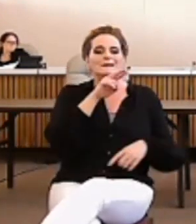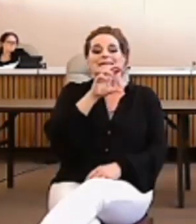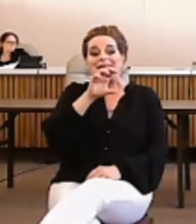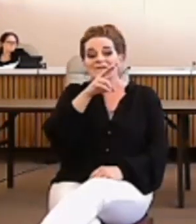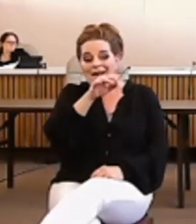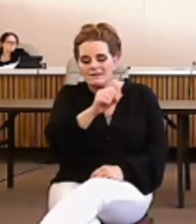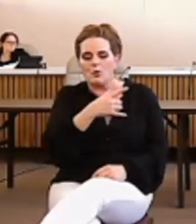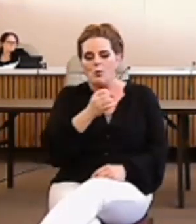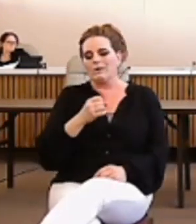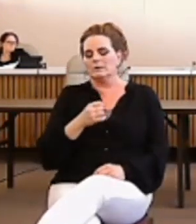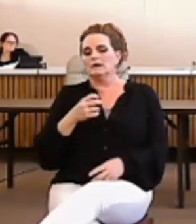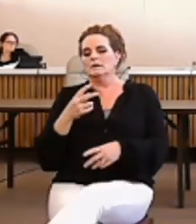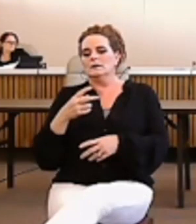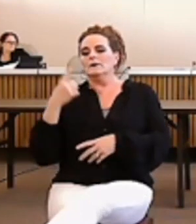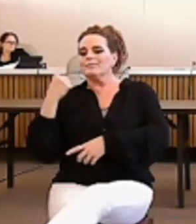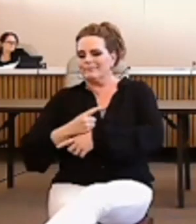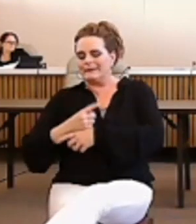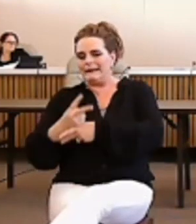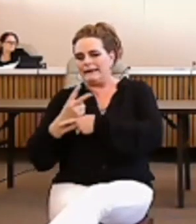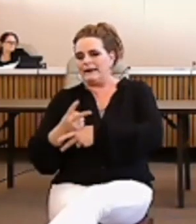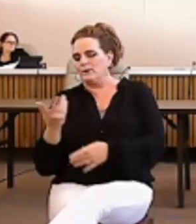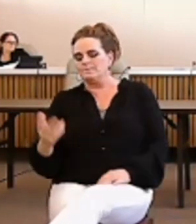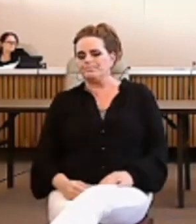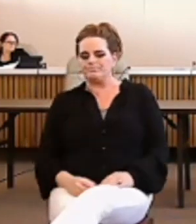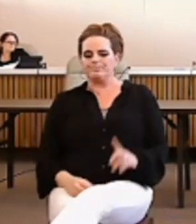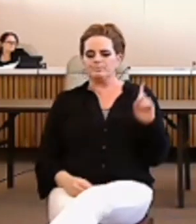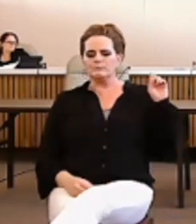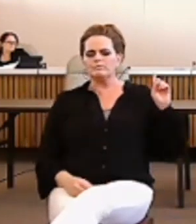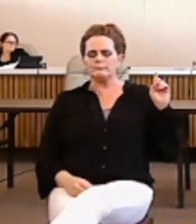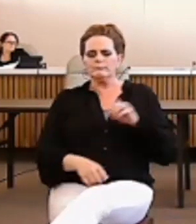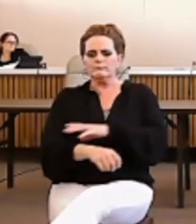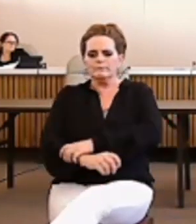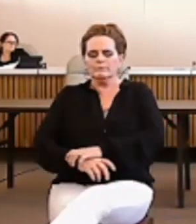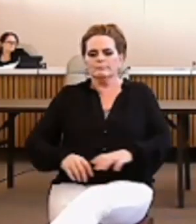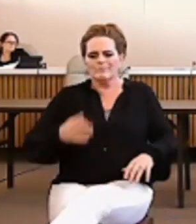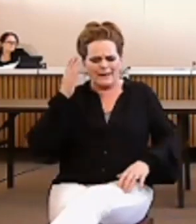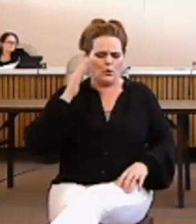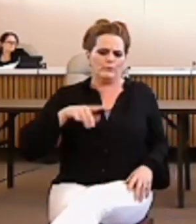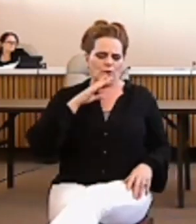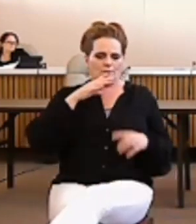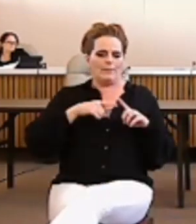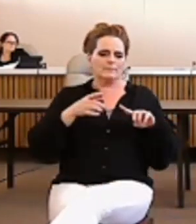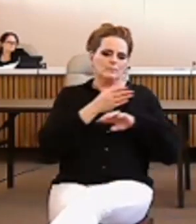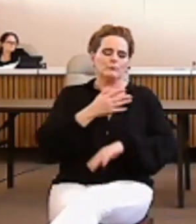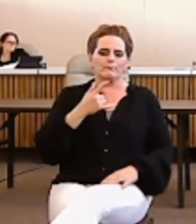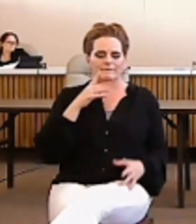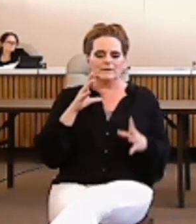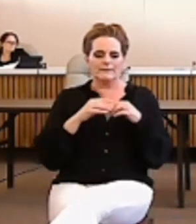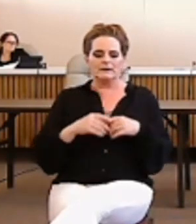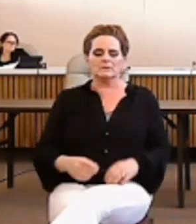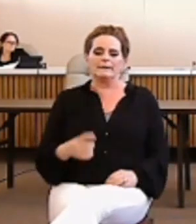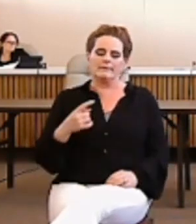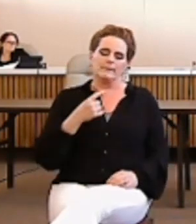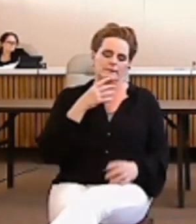the site. And I know we brought this up at a previous hearing, but might as well repeat it